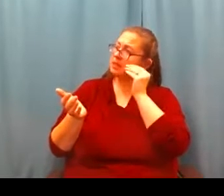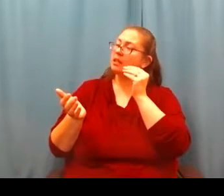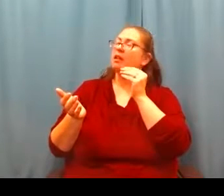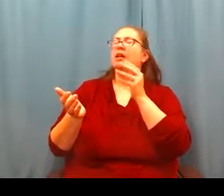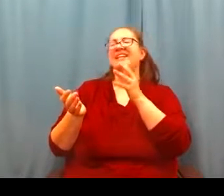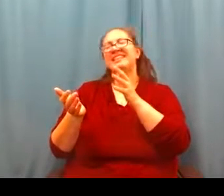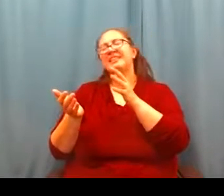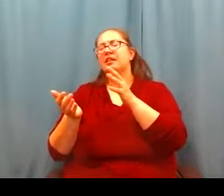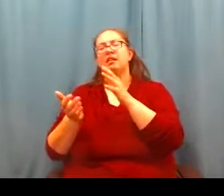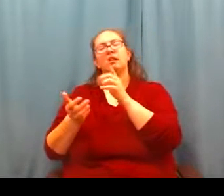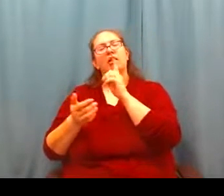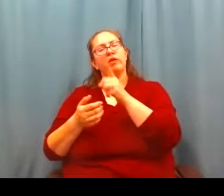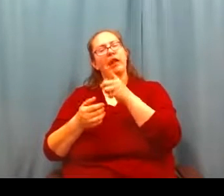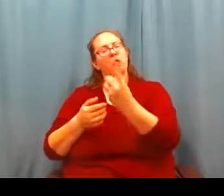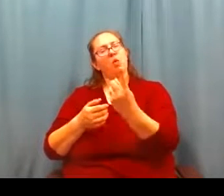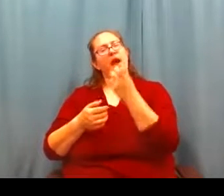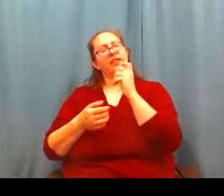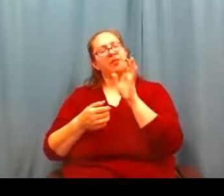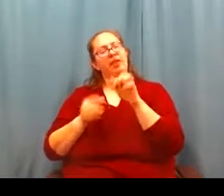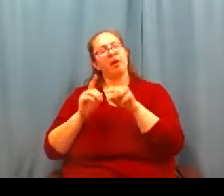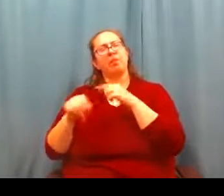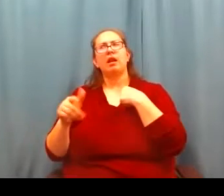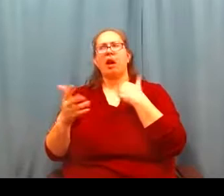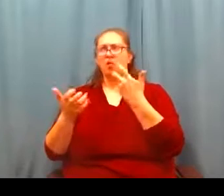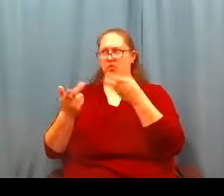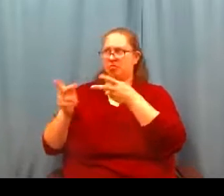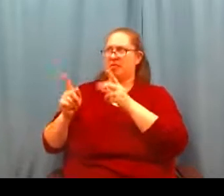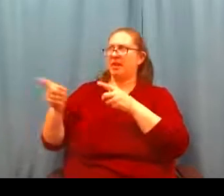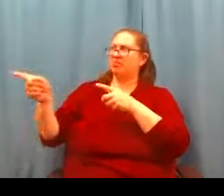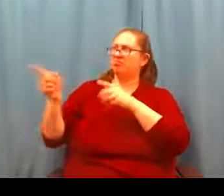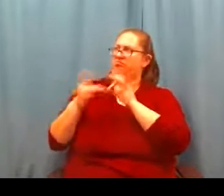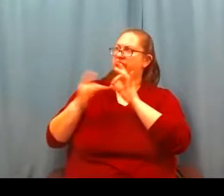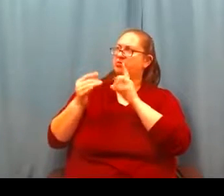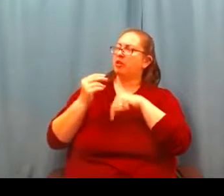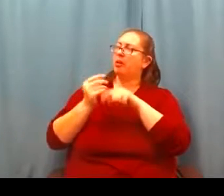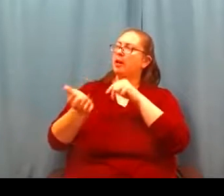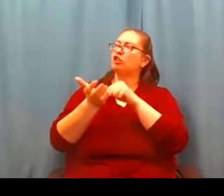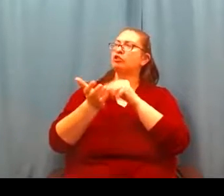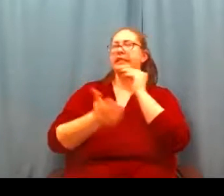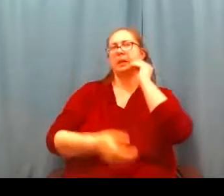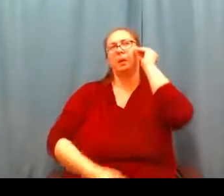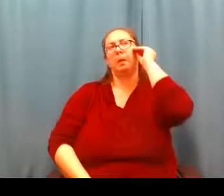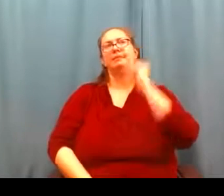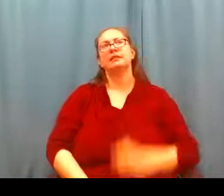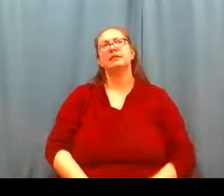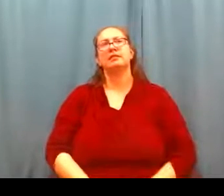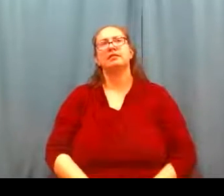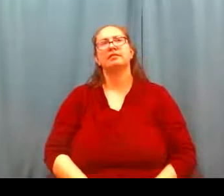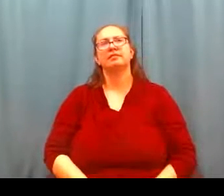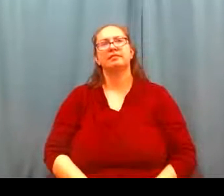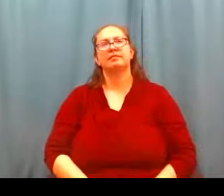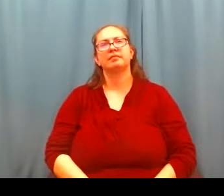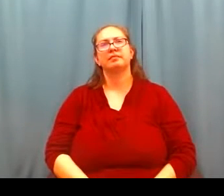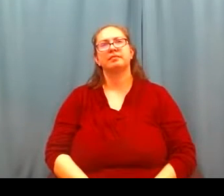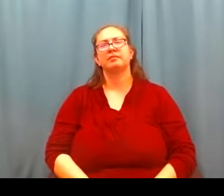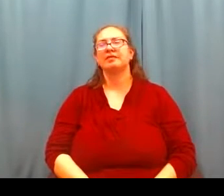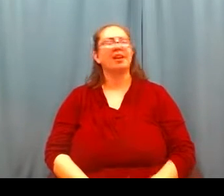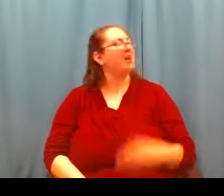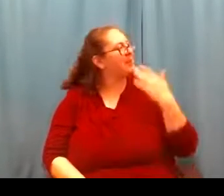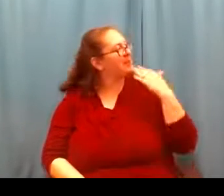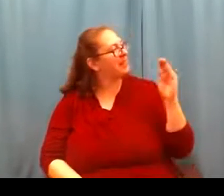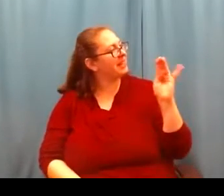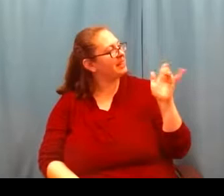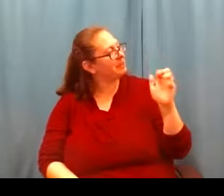not quite what you asked. I'm going to let Dr. Echols talk a little bit about nursing homes. Thank you, Mayor. So one of